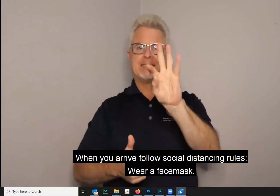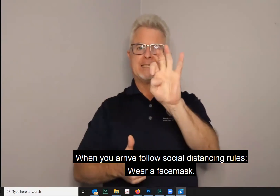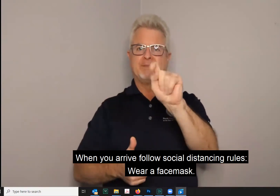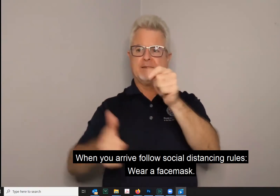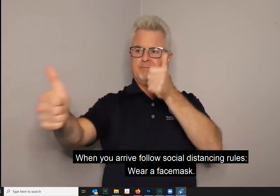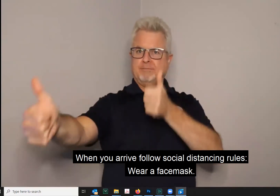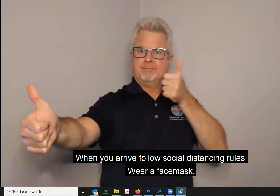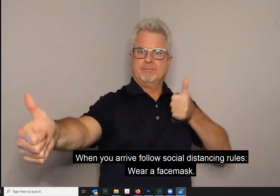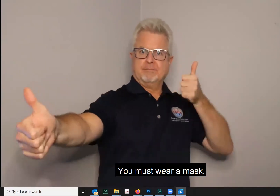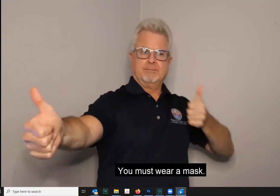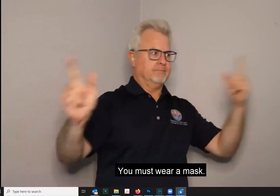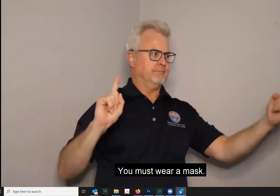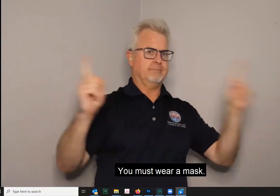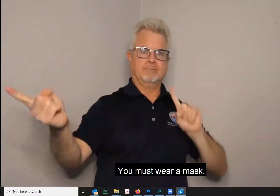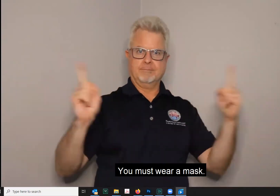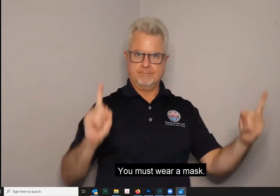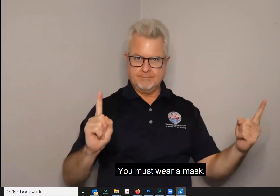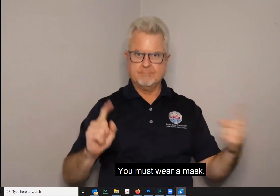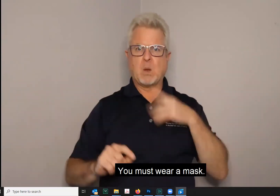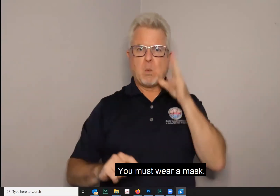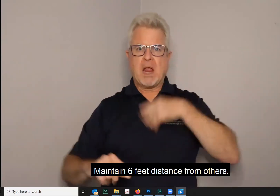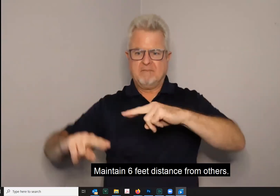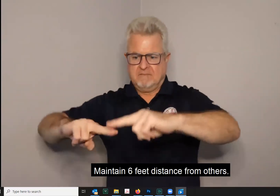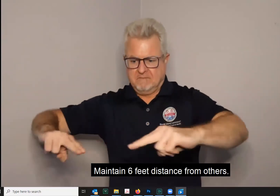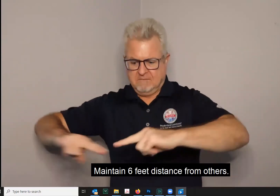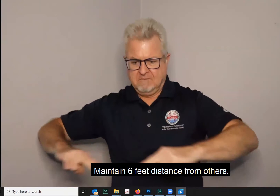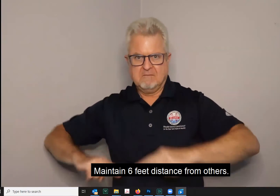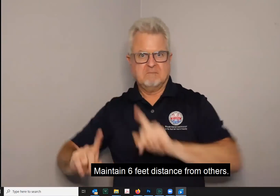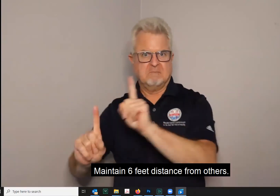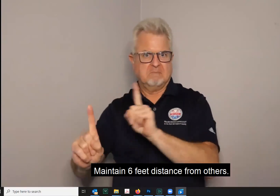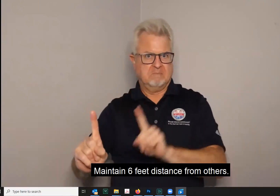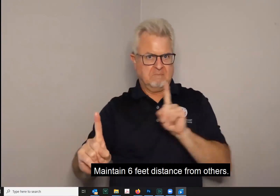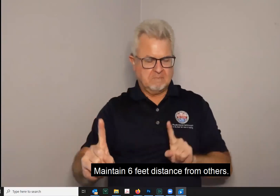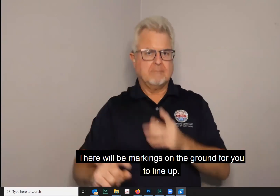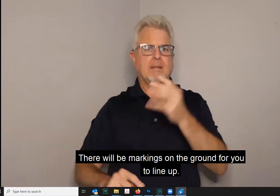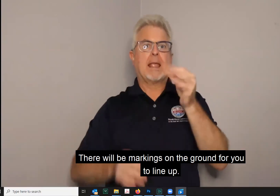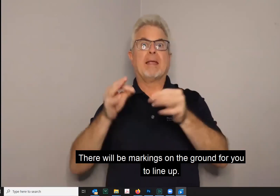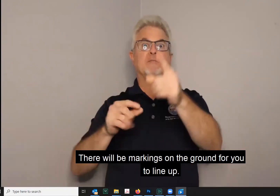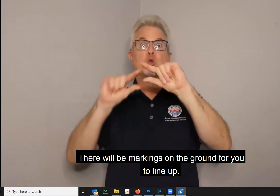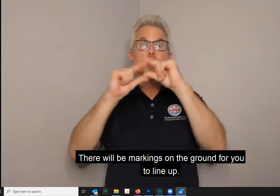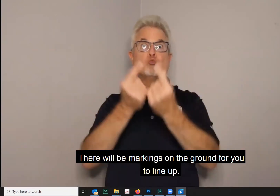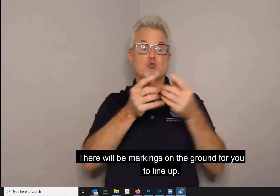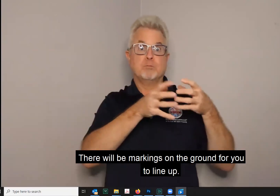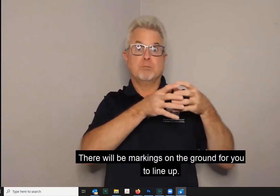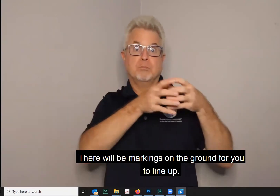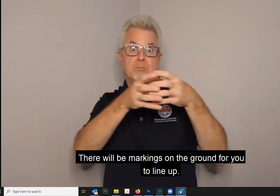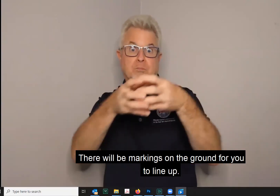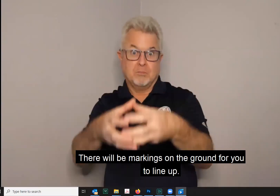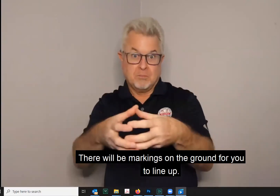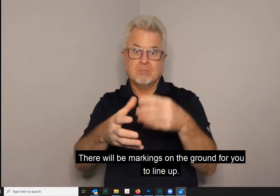you will be asked to follow social distancing rules. Wear a face mask. You must wear a mask. Maintain 6 feet distance